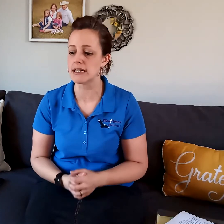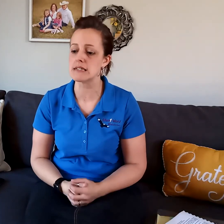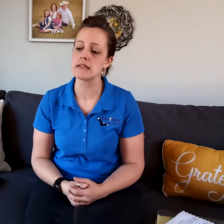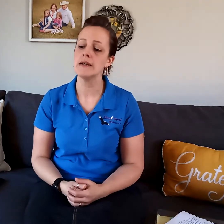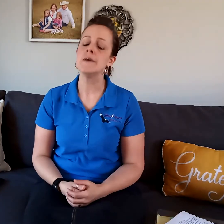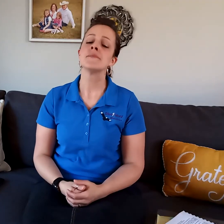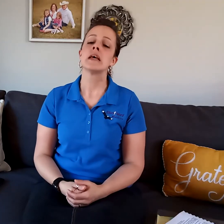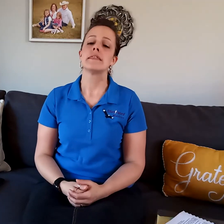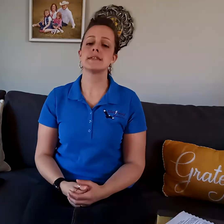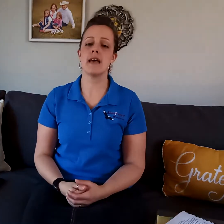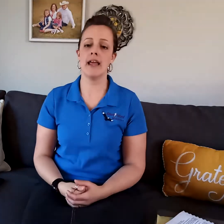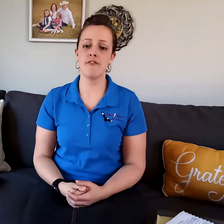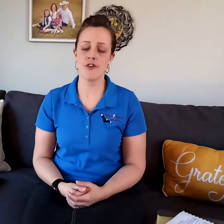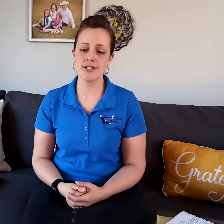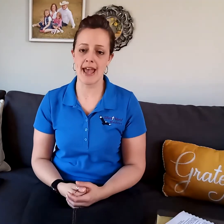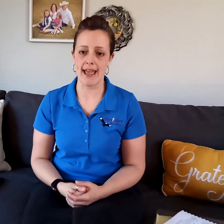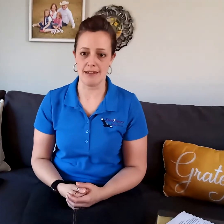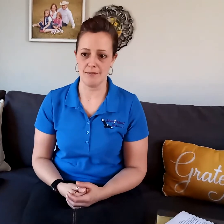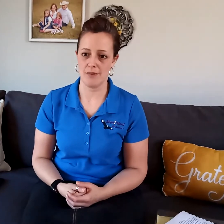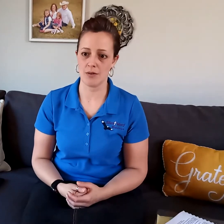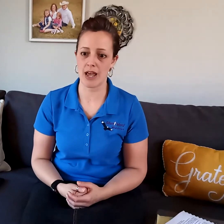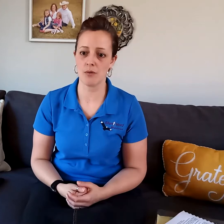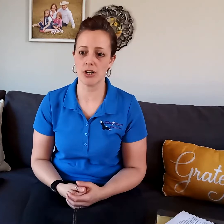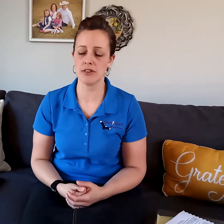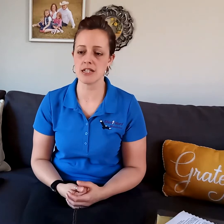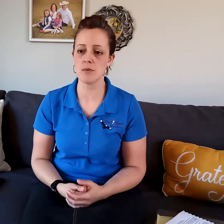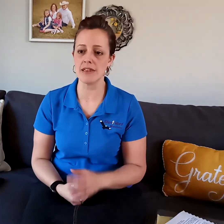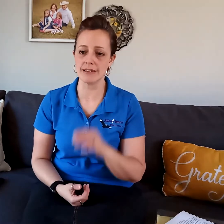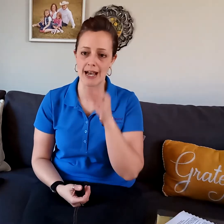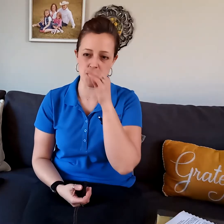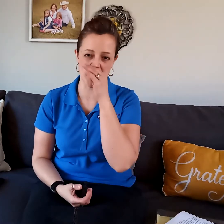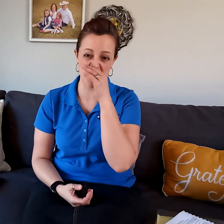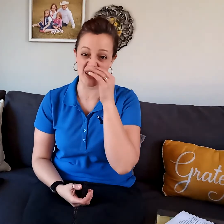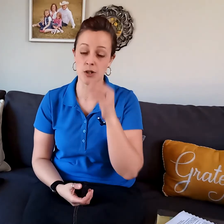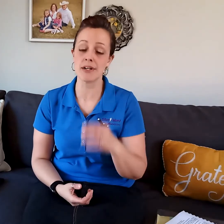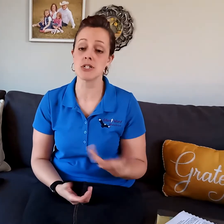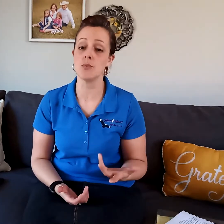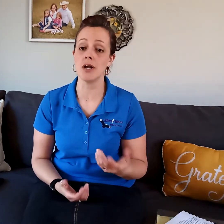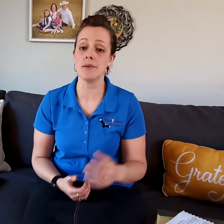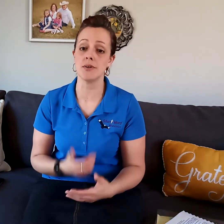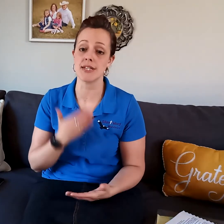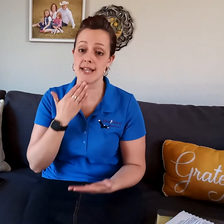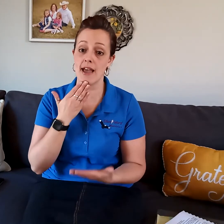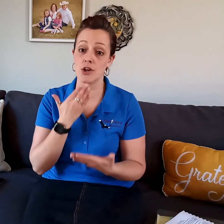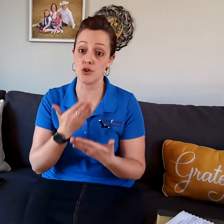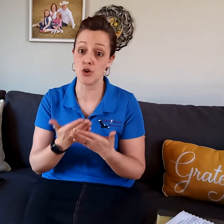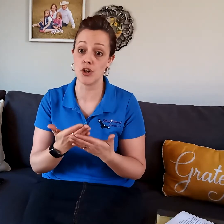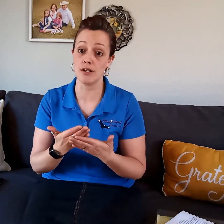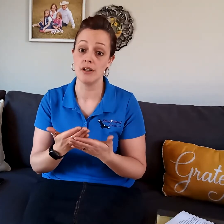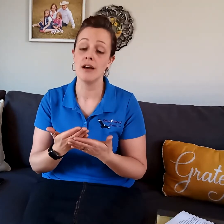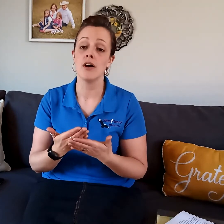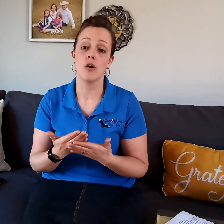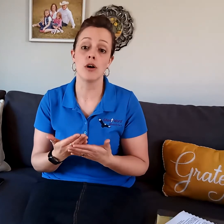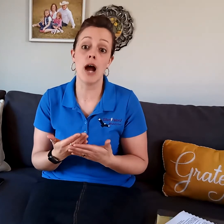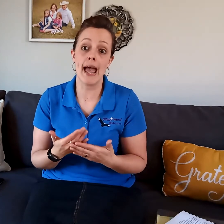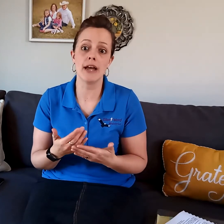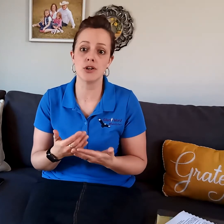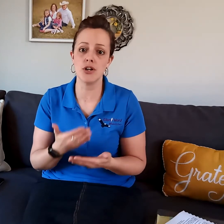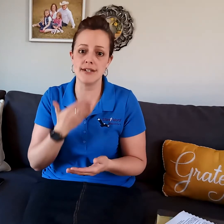practice. The sign for day, okay? This will be the last one that we learn because you want to be able to say good or I had a good day.